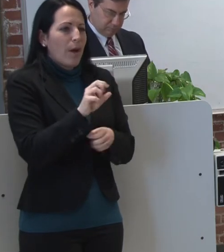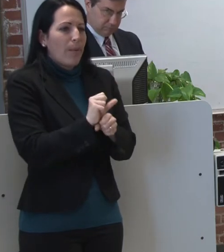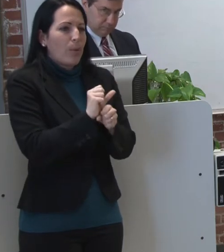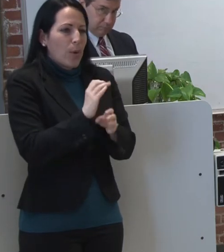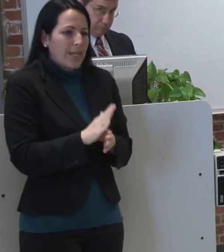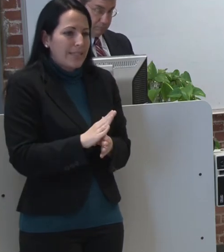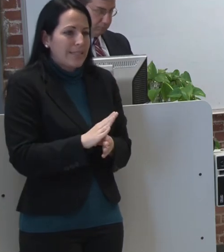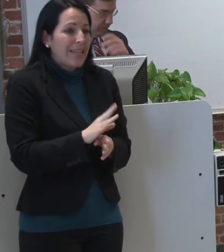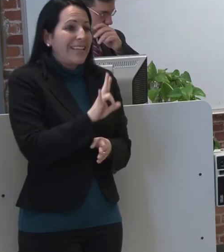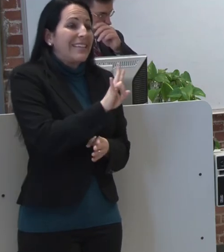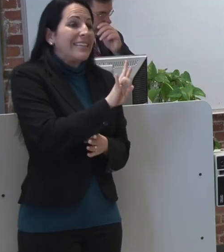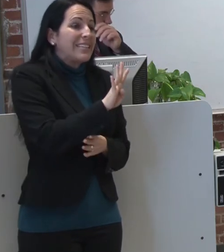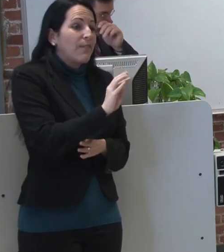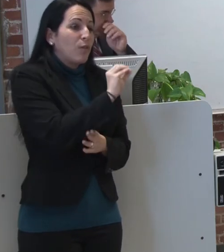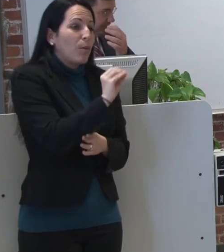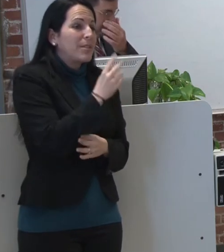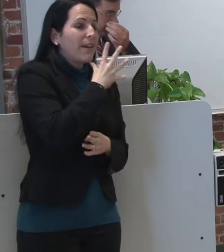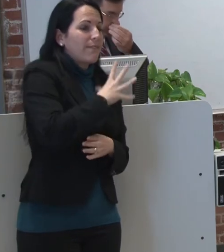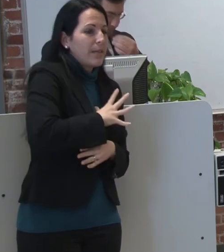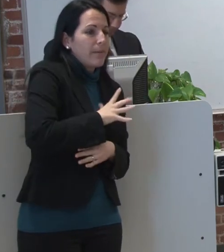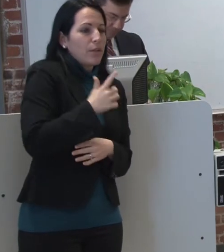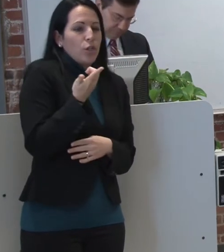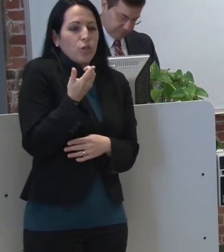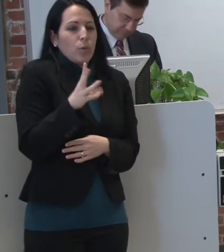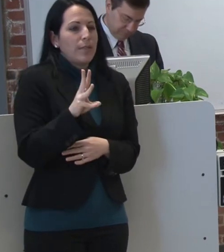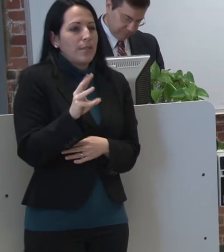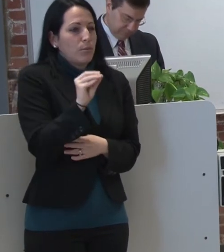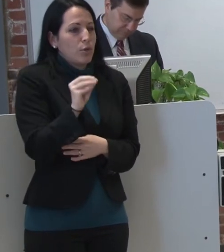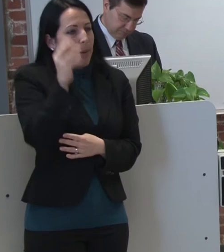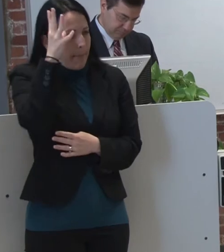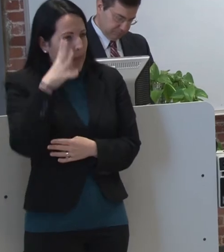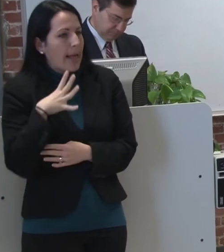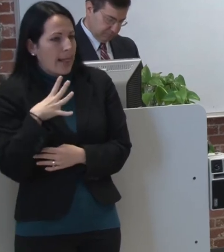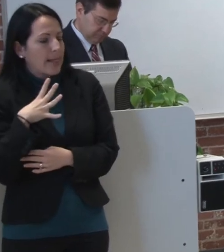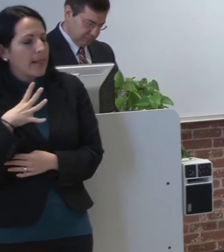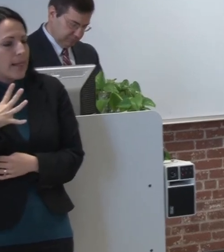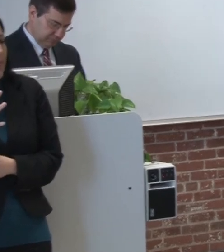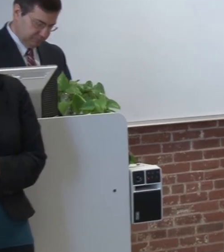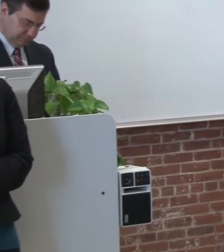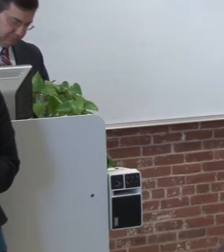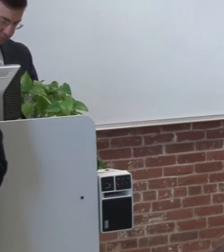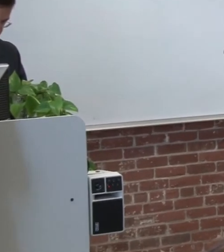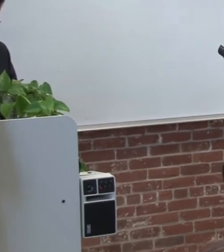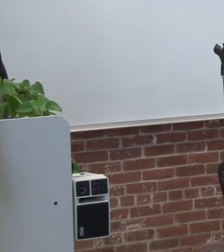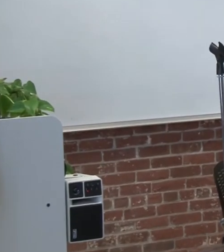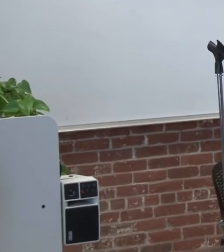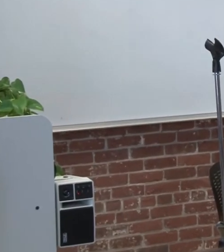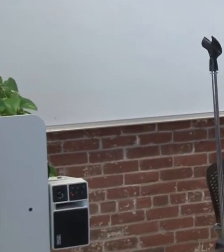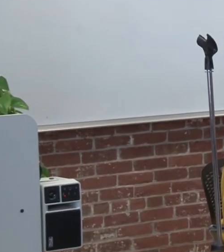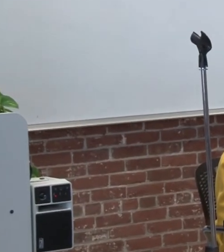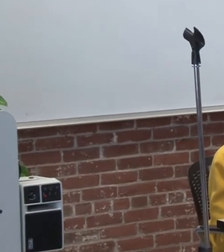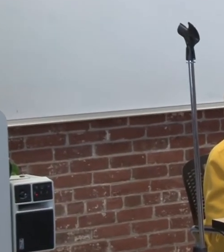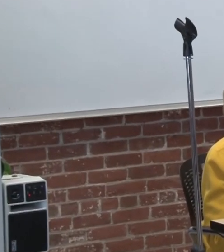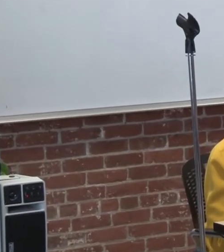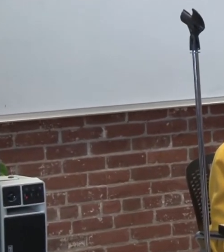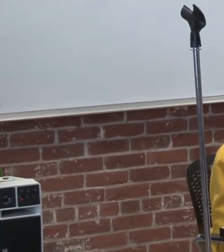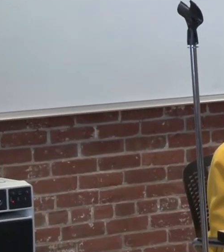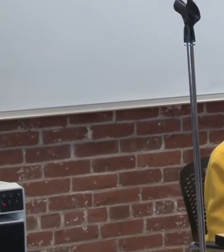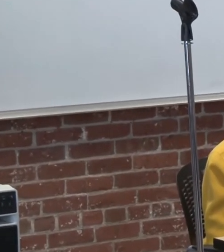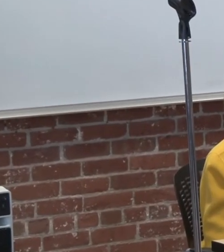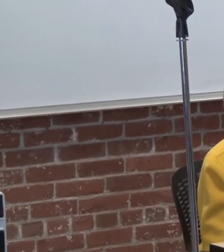74% of those are female, 26% male. And you may know the leadership at STAR